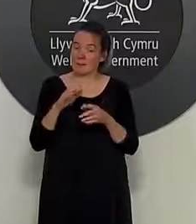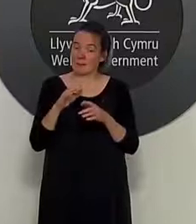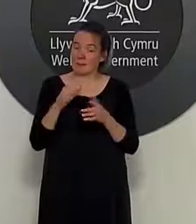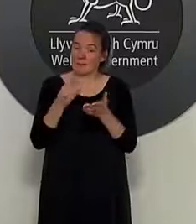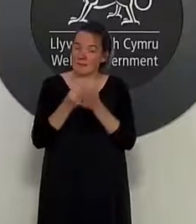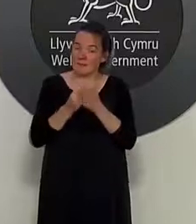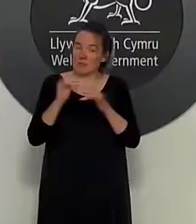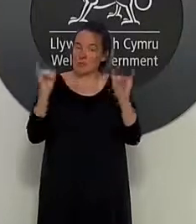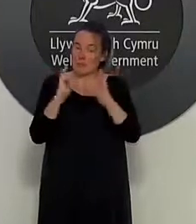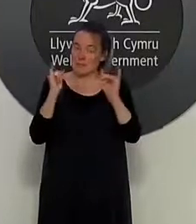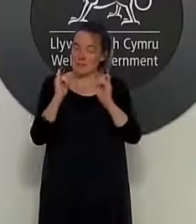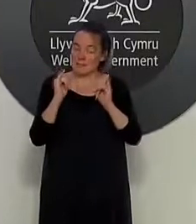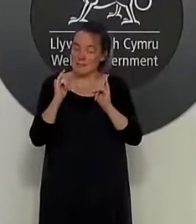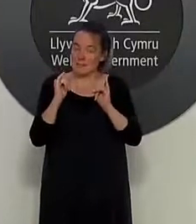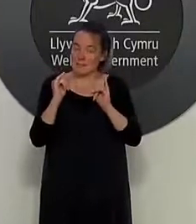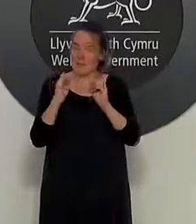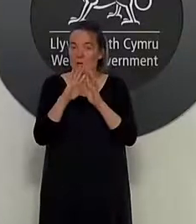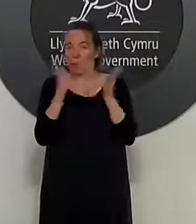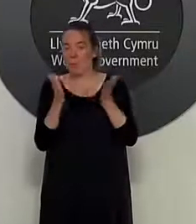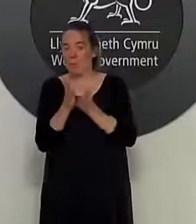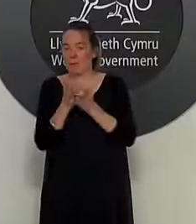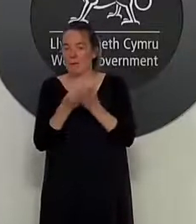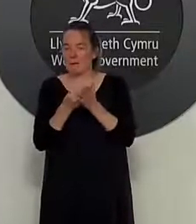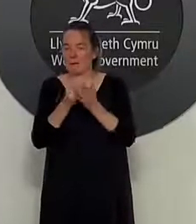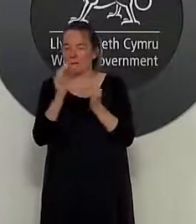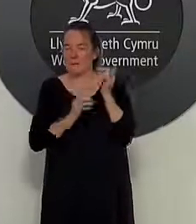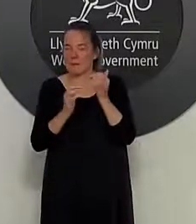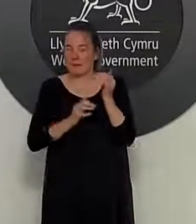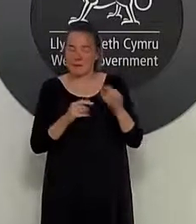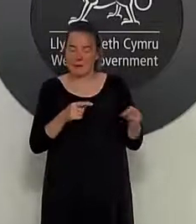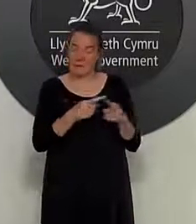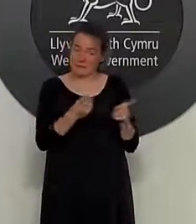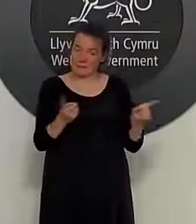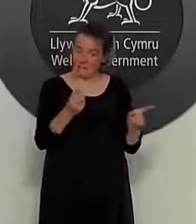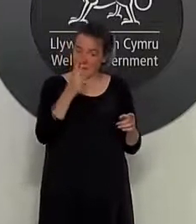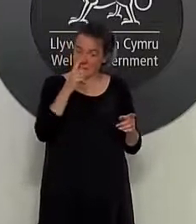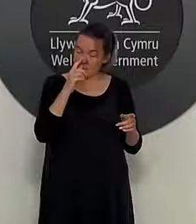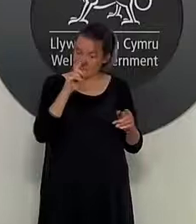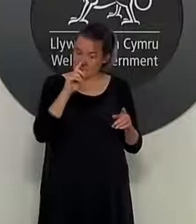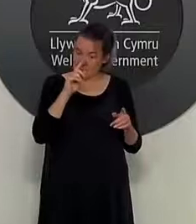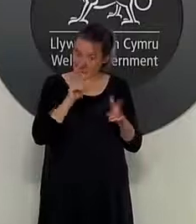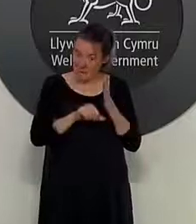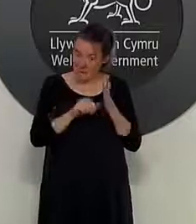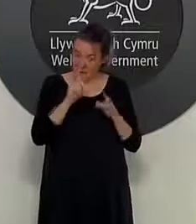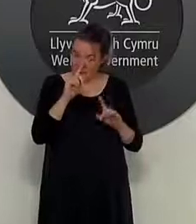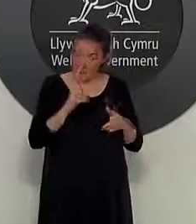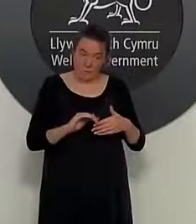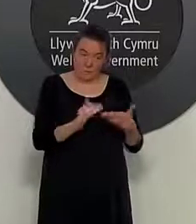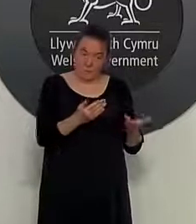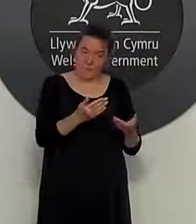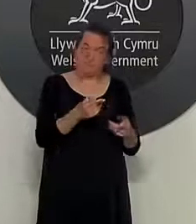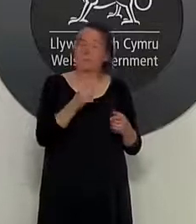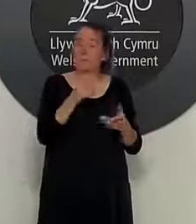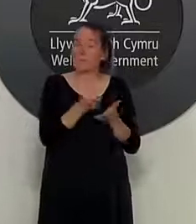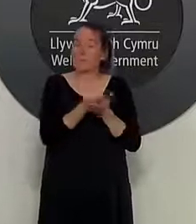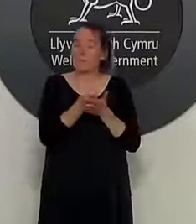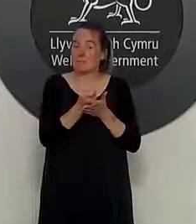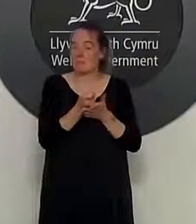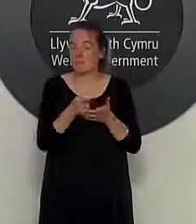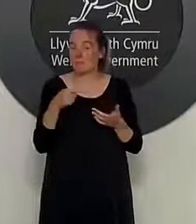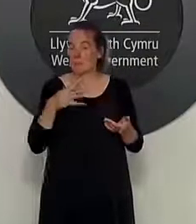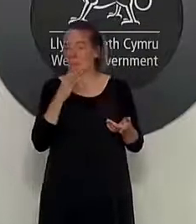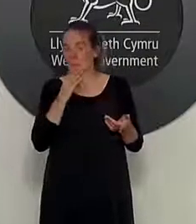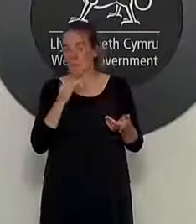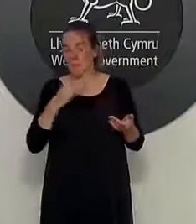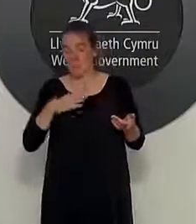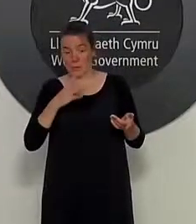crash. I think there's something in that that we can revisit here in Wales in order to make the issue of supply